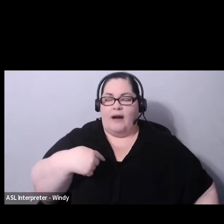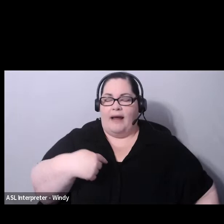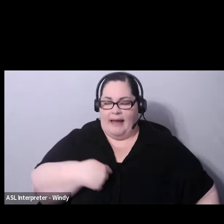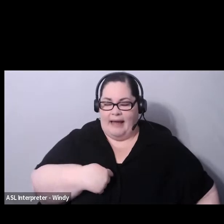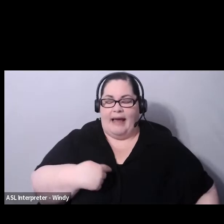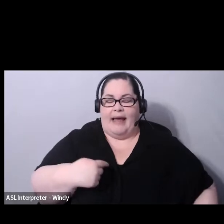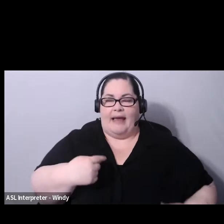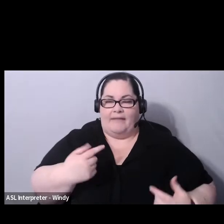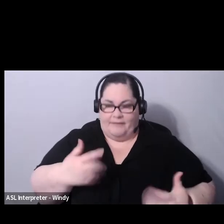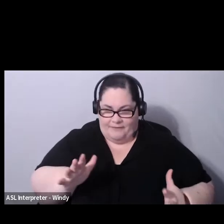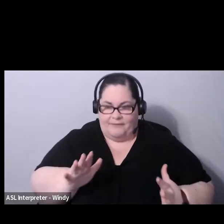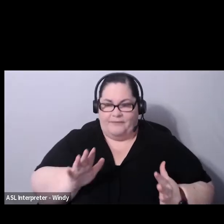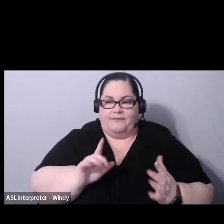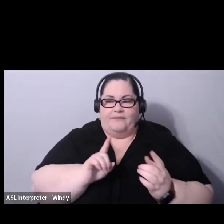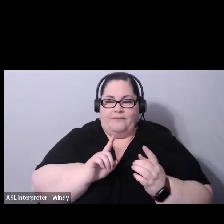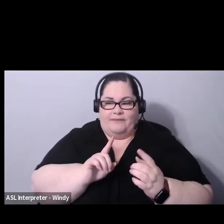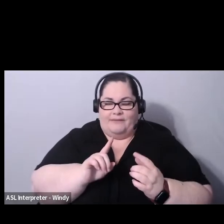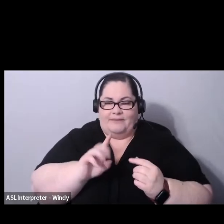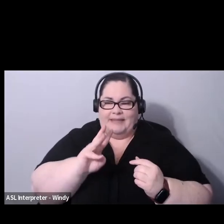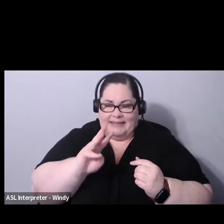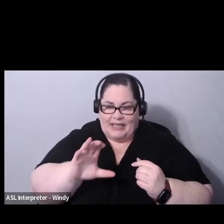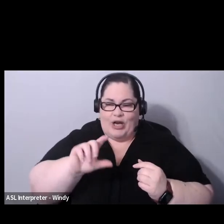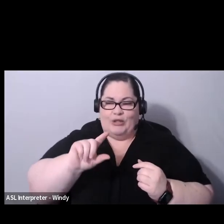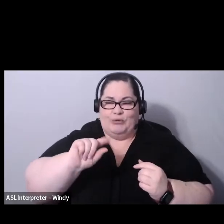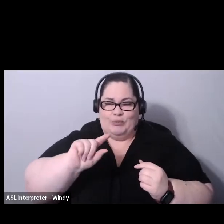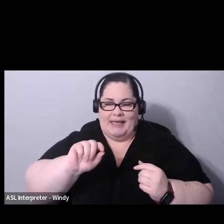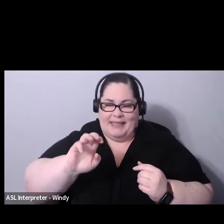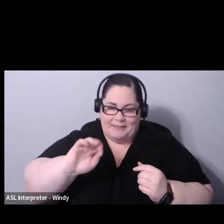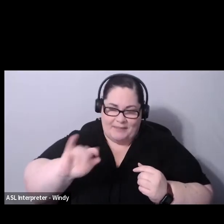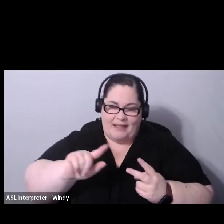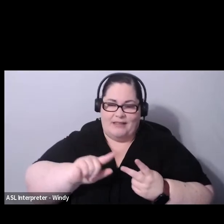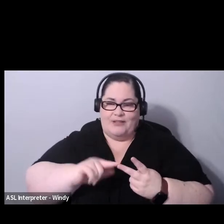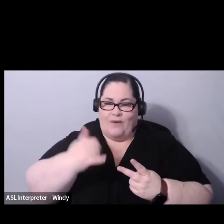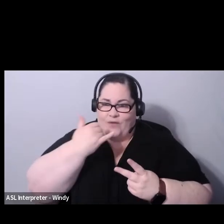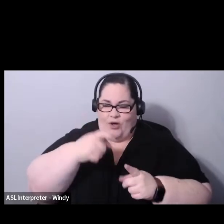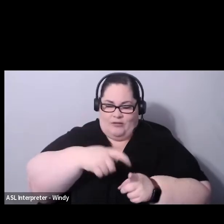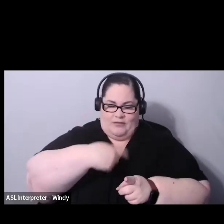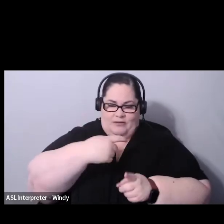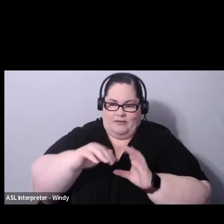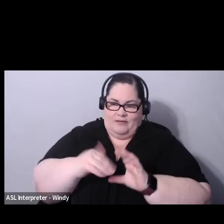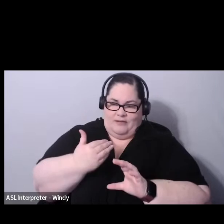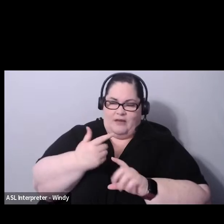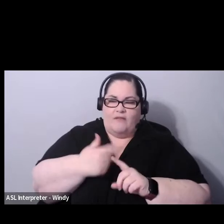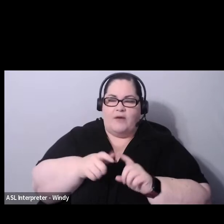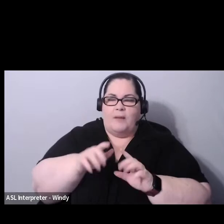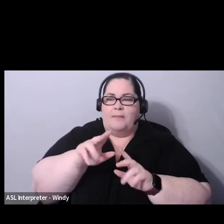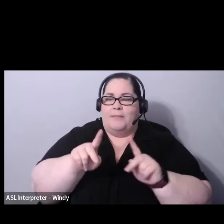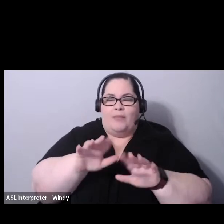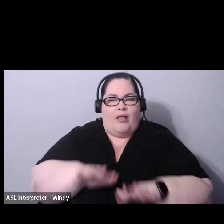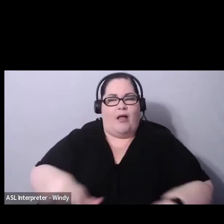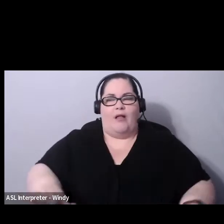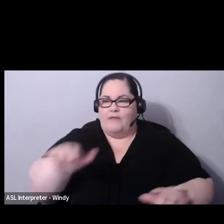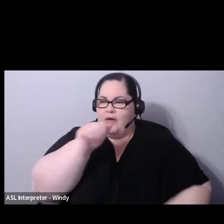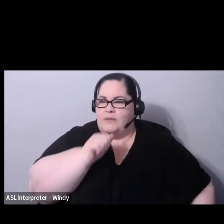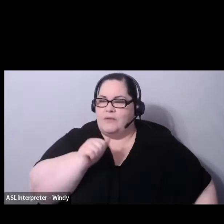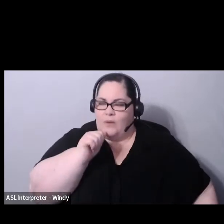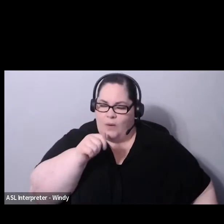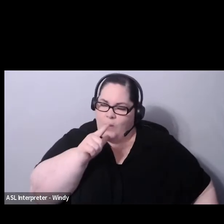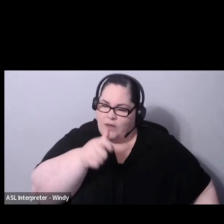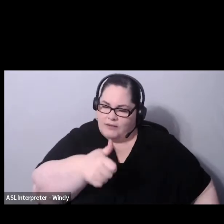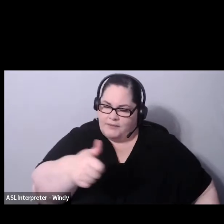than 620 emails or phone calls from people across our state who